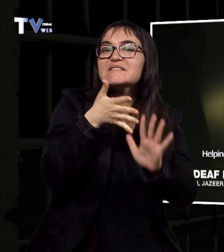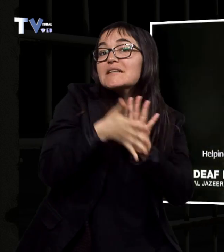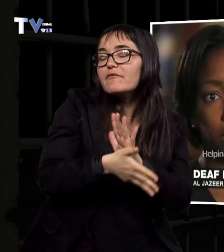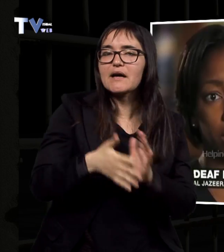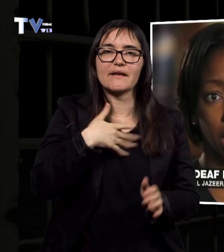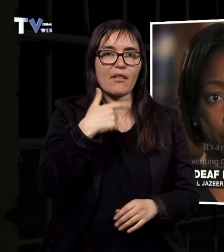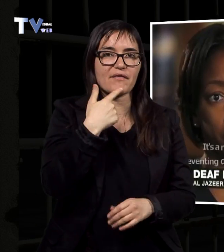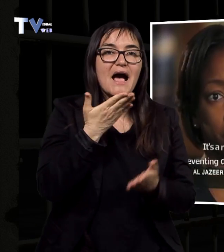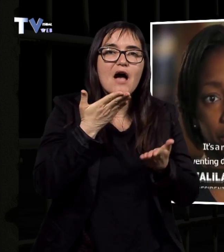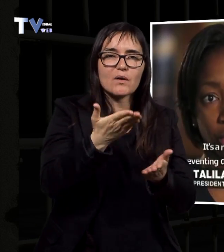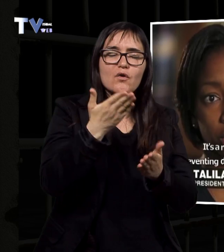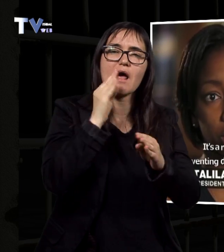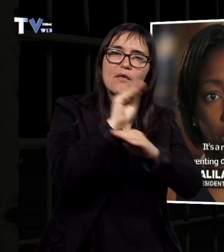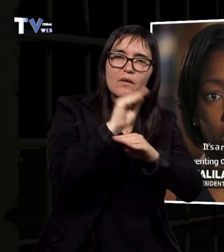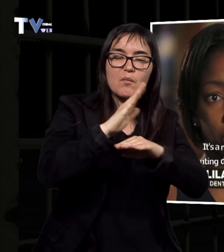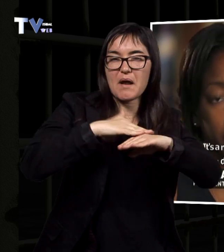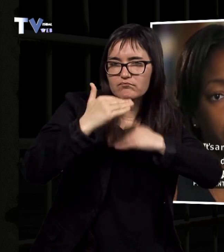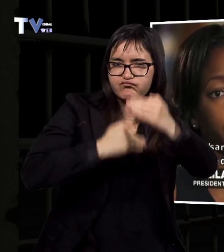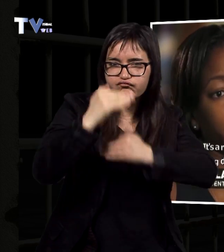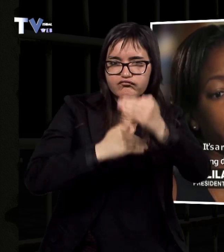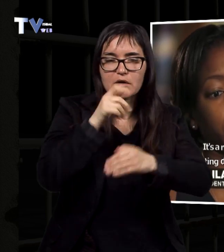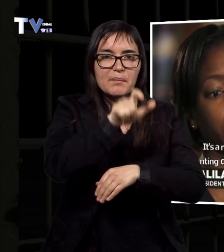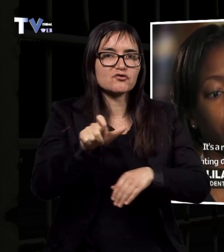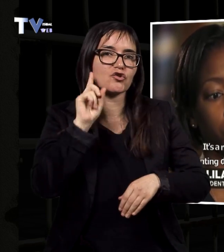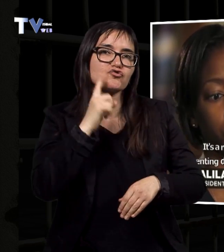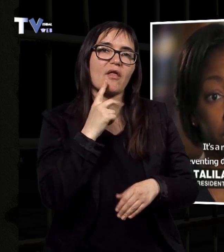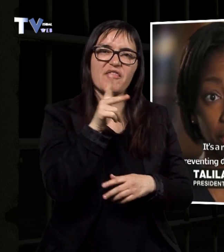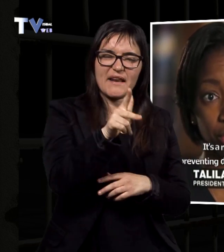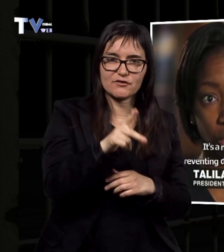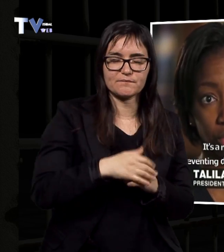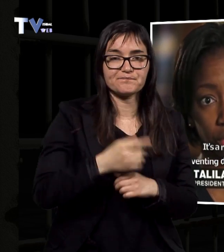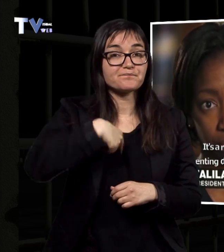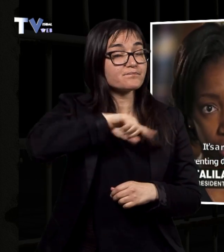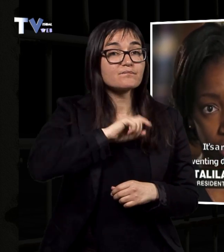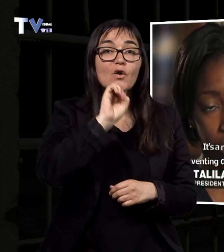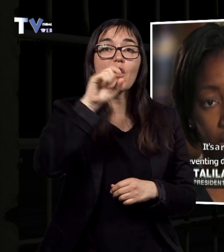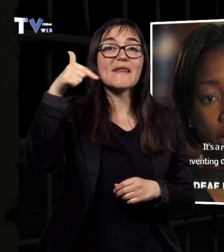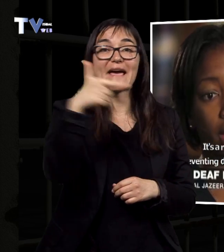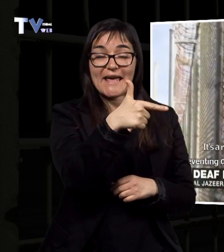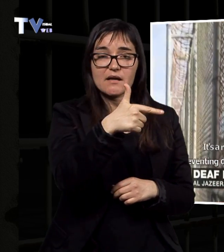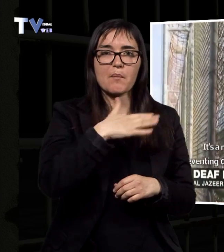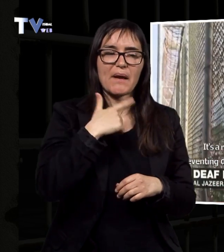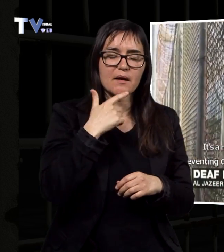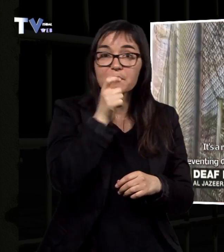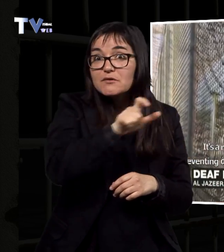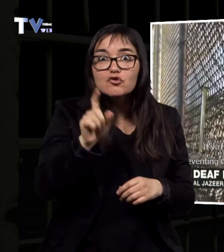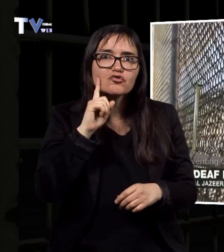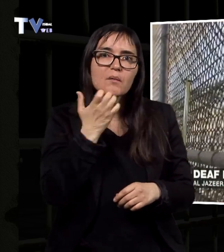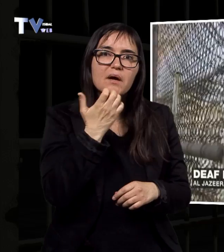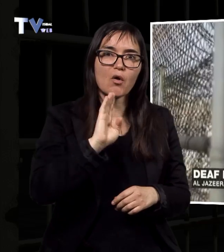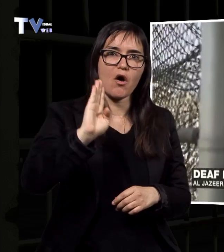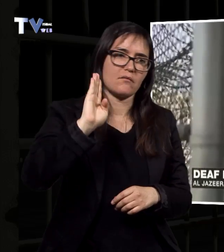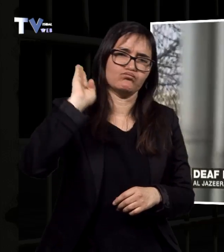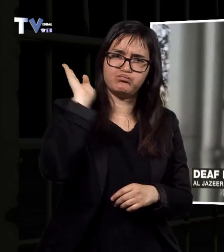Deaf. It's a nonprofit that focuses on correcting and preventing deaf wrongful convictions and deaf prisoner